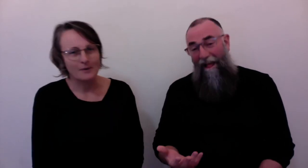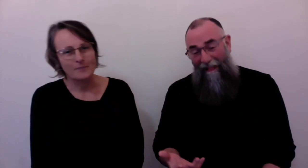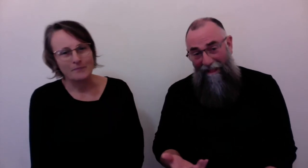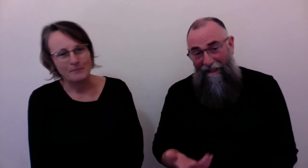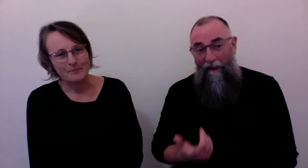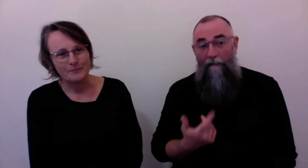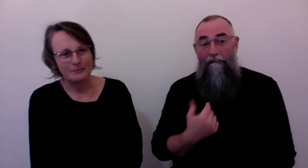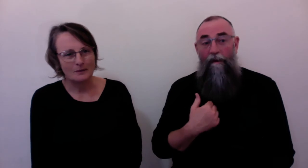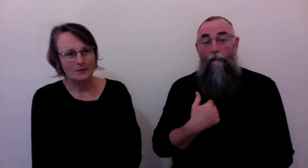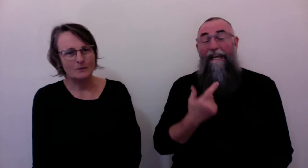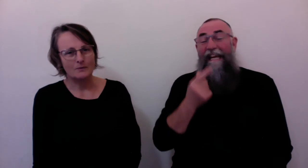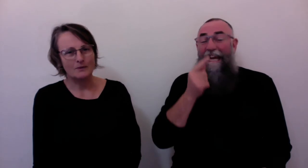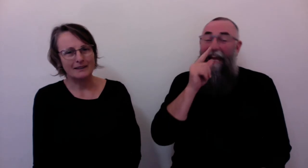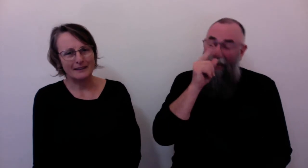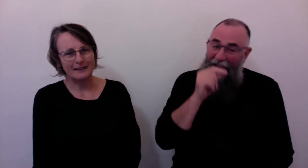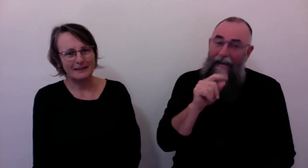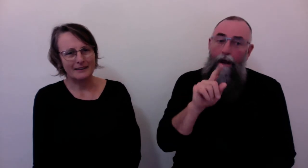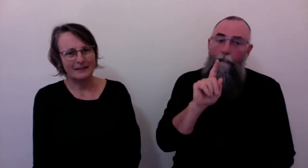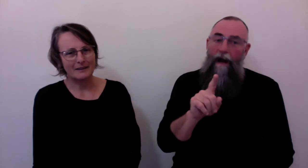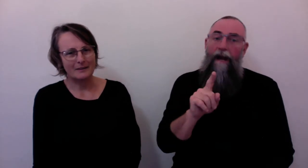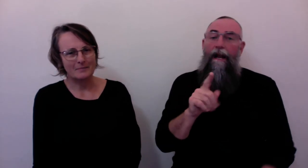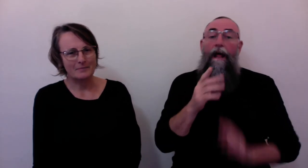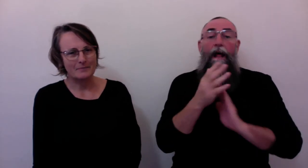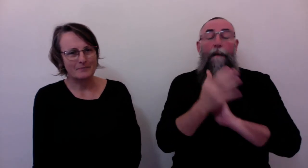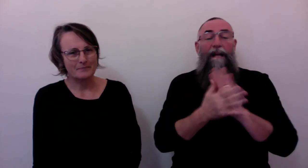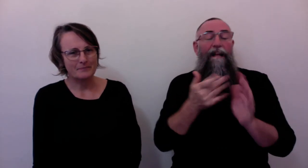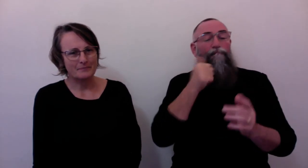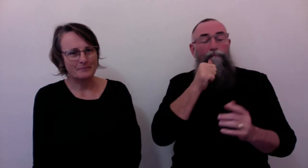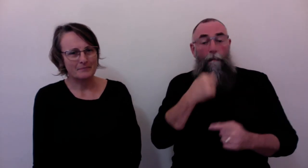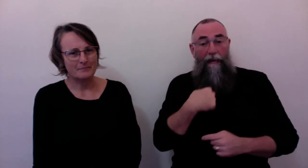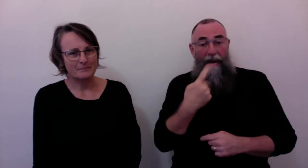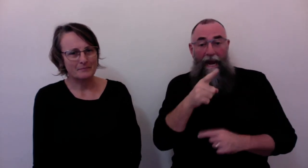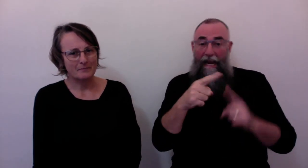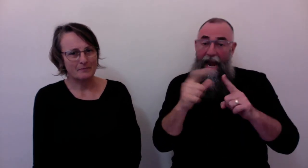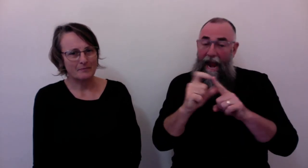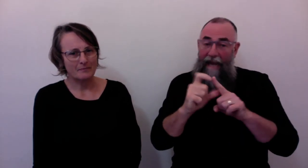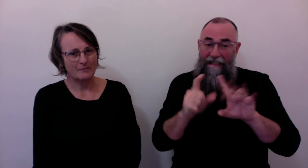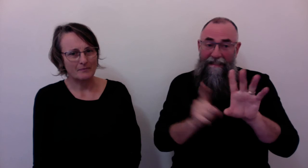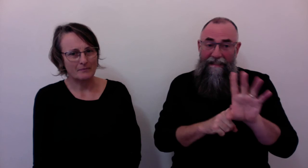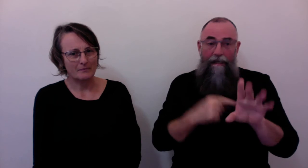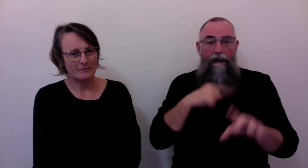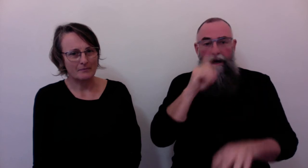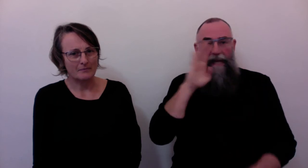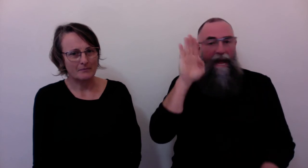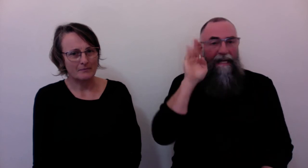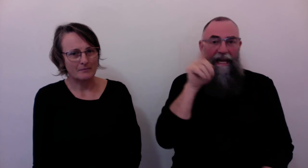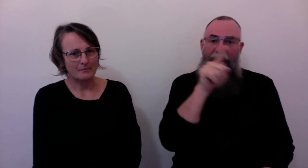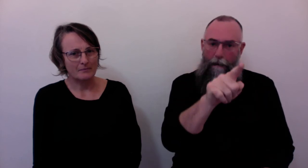can do that, Okay. but it's just me and Eddie. Yep. Yeah, I wouldn't able to Do you, hear Eddie, you him. can't hear two things. You can only Yes. hear the